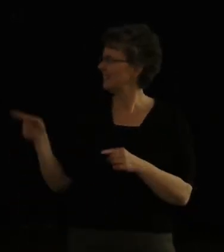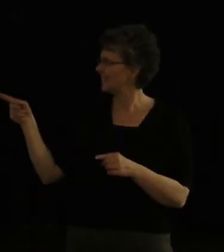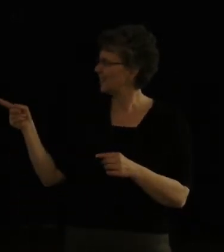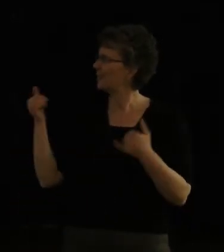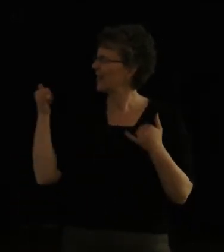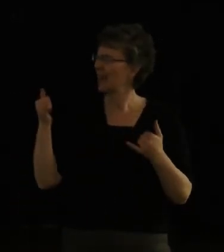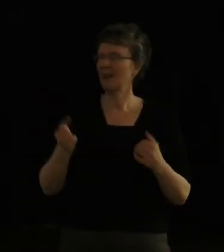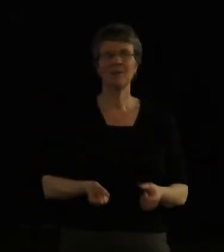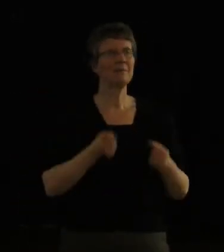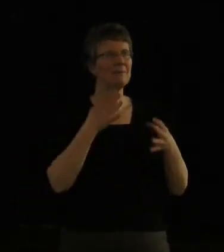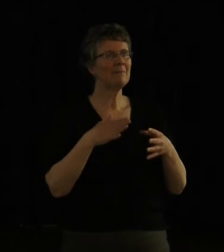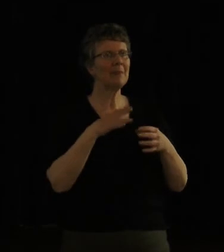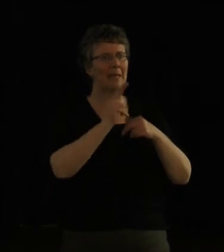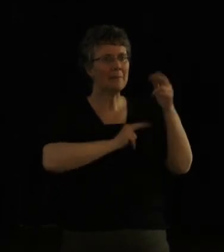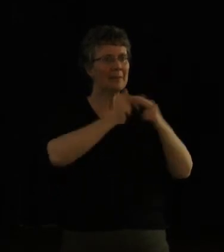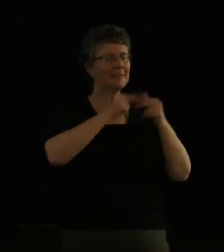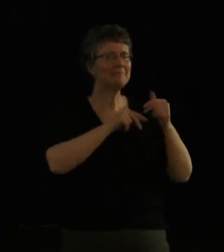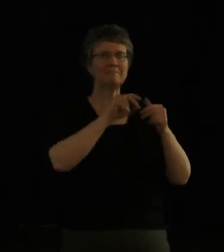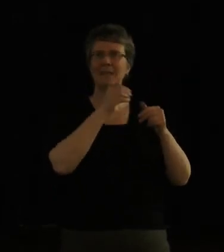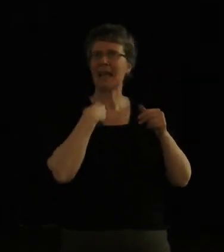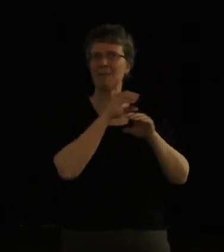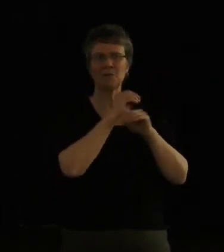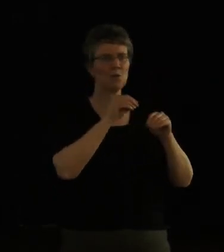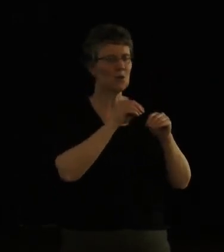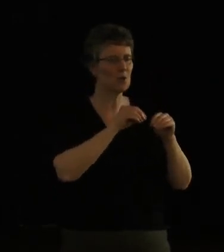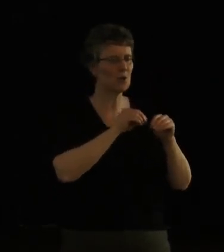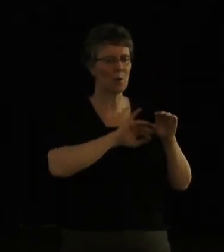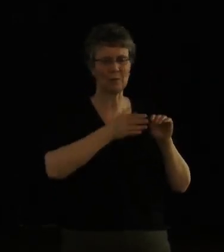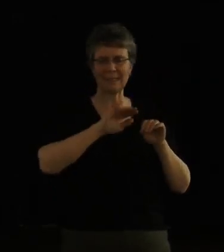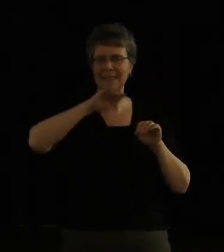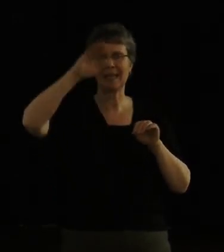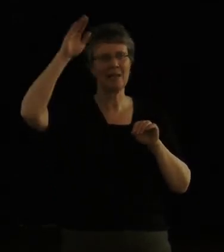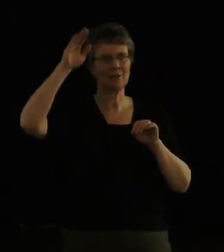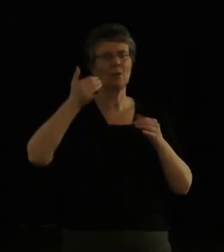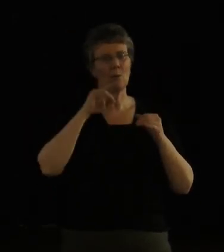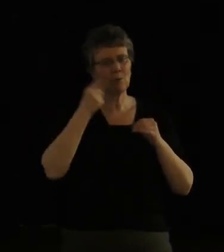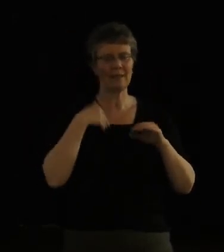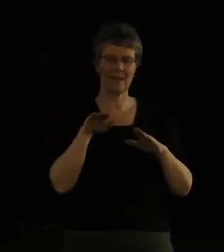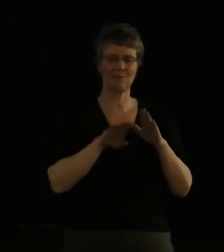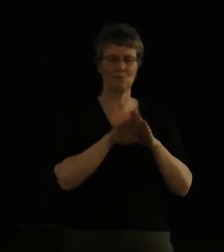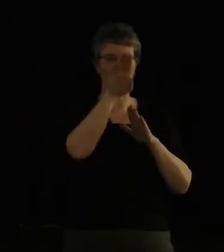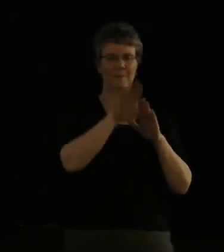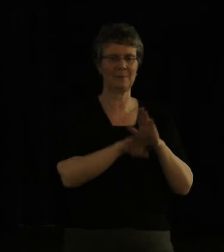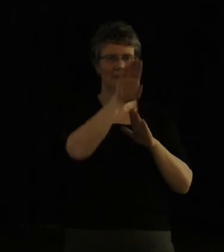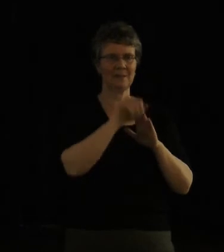hockey, where all the kids and the coaches have their bags now with wheels. So these ramps are much, much bigger than